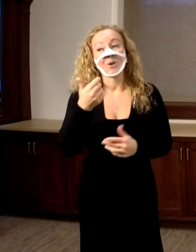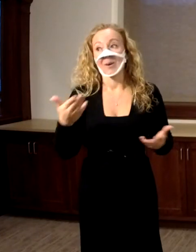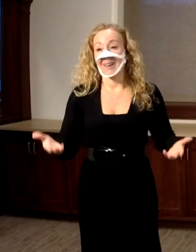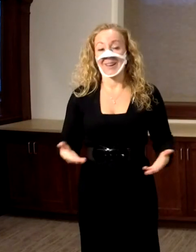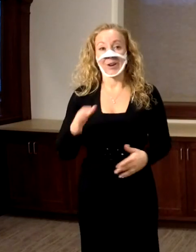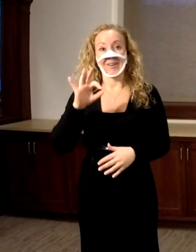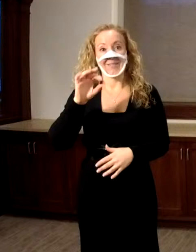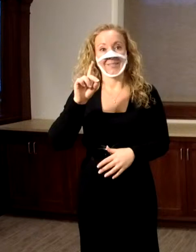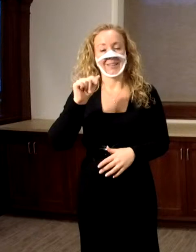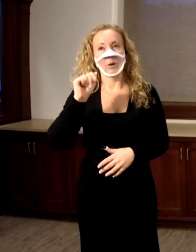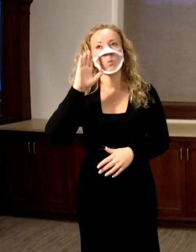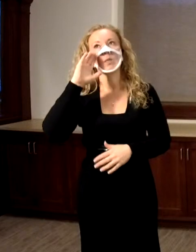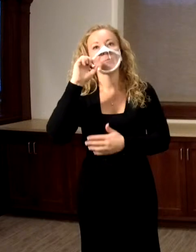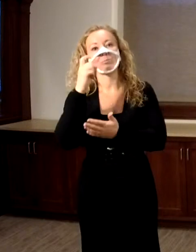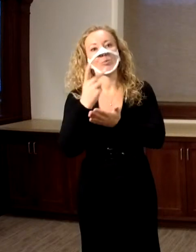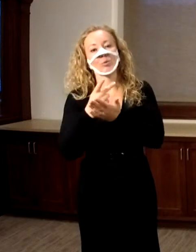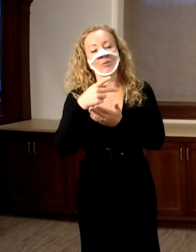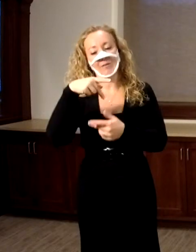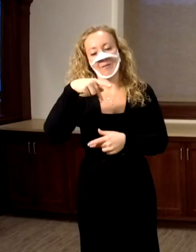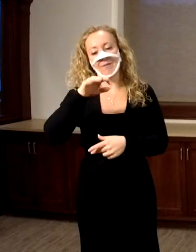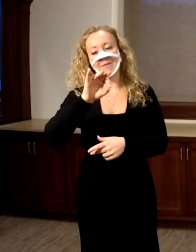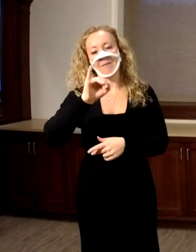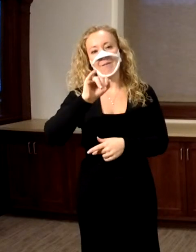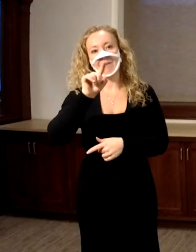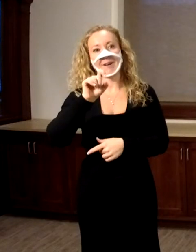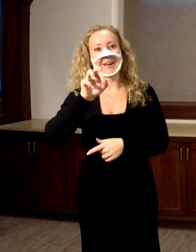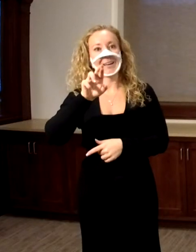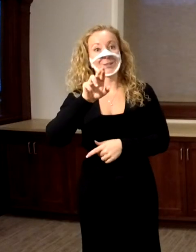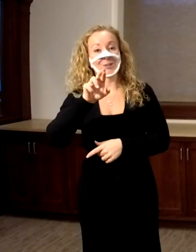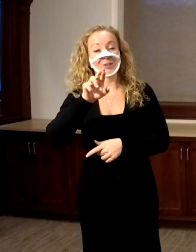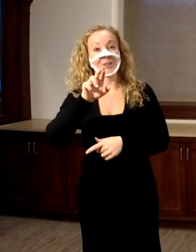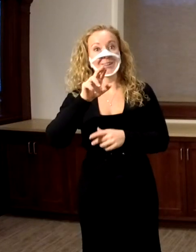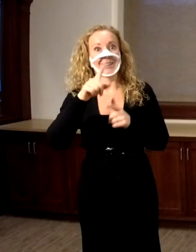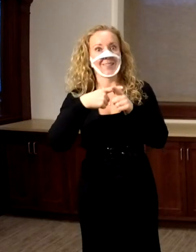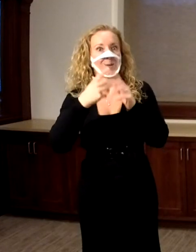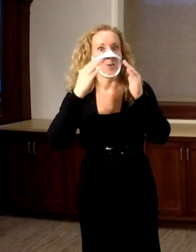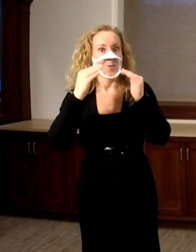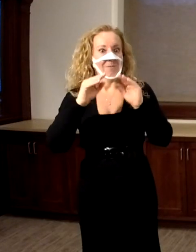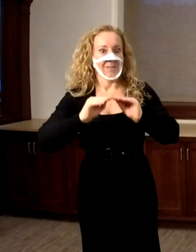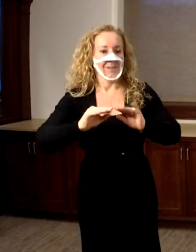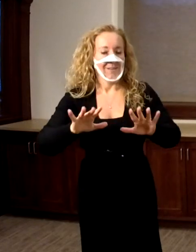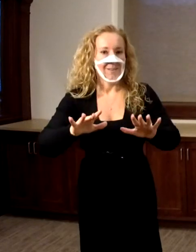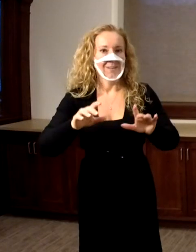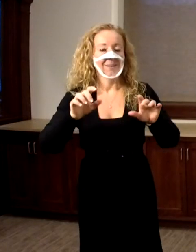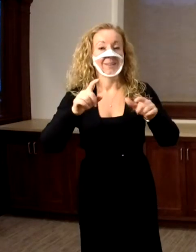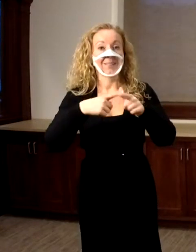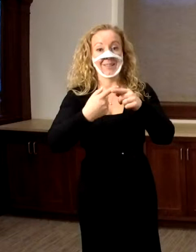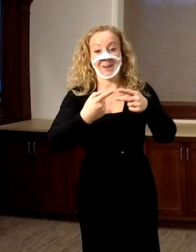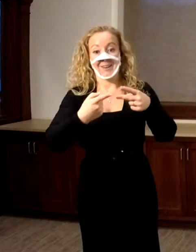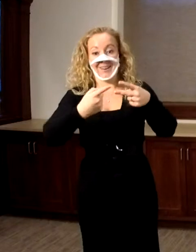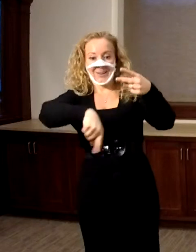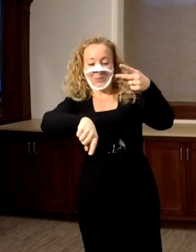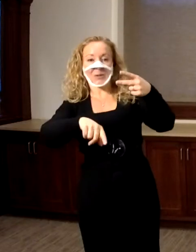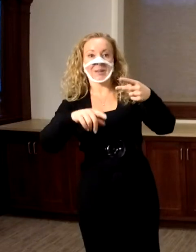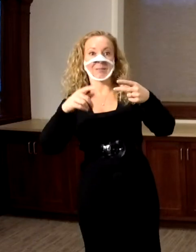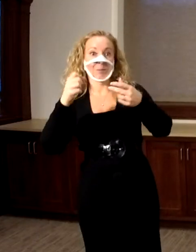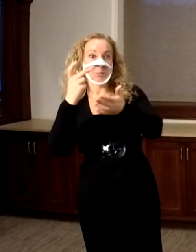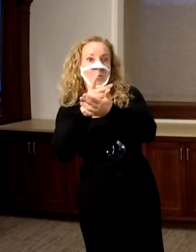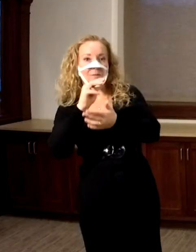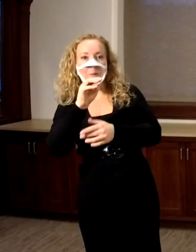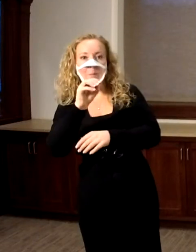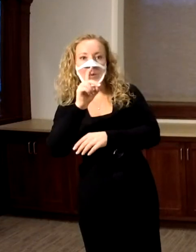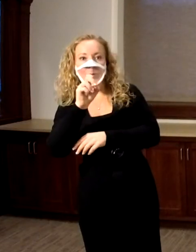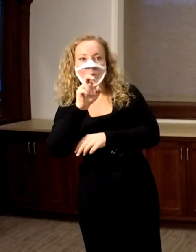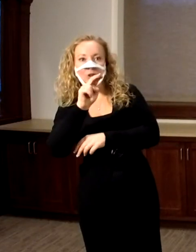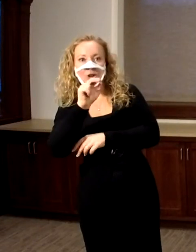approve the Pfizer vaccine that can then start to be distributed, and then hopefully next week the Moderna vaccine, and maybe a couple of